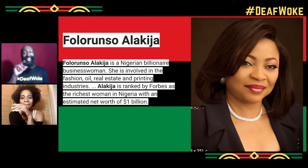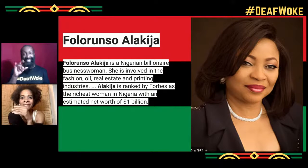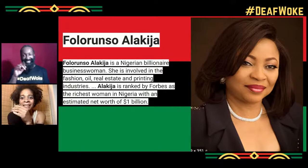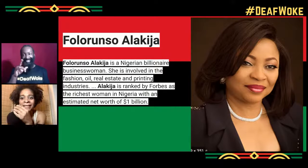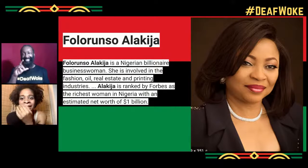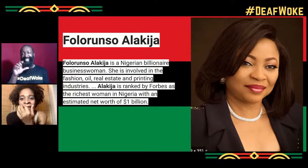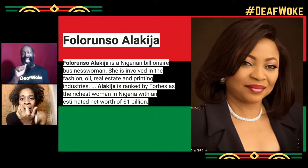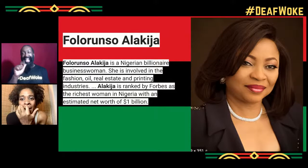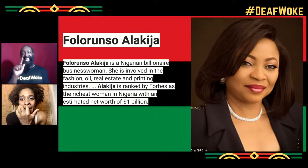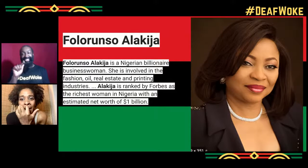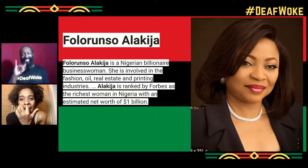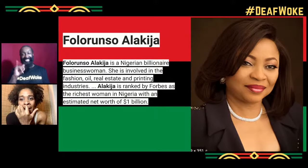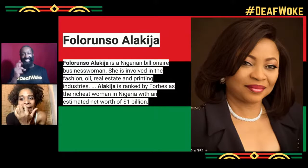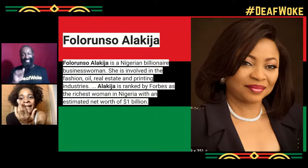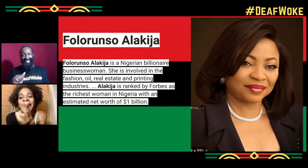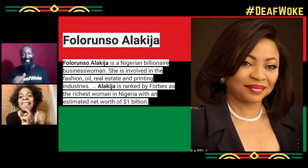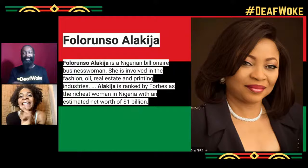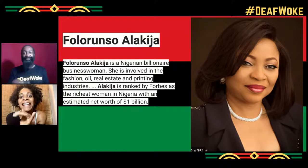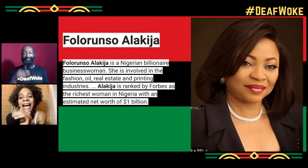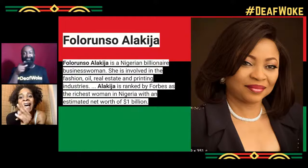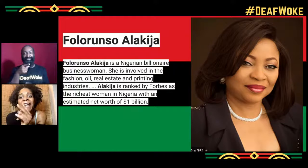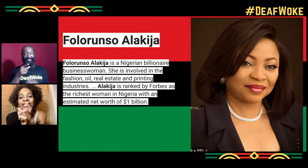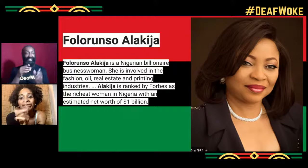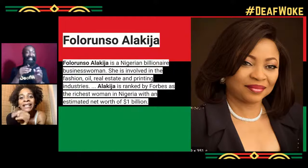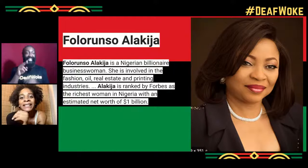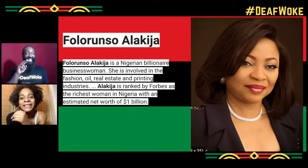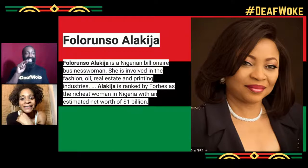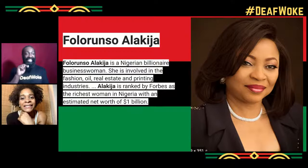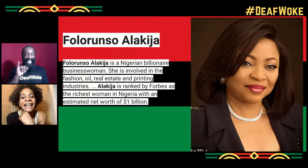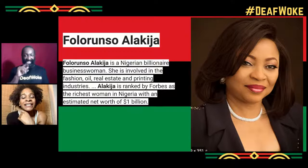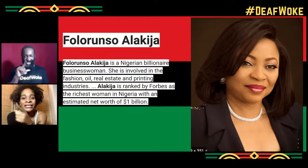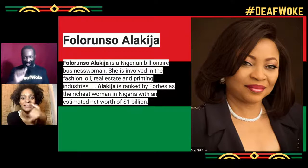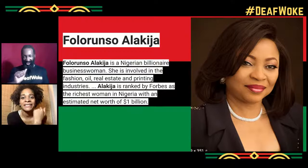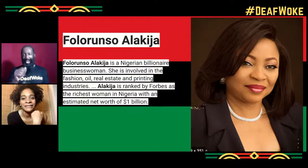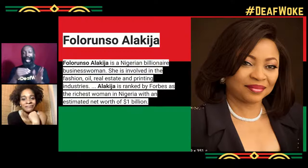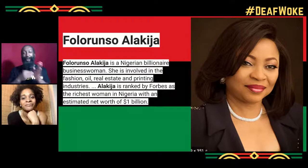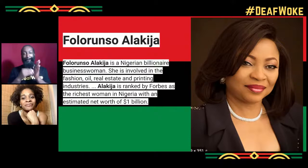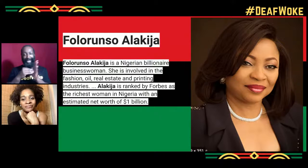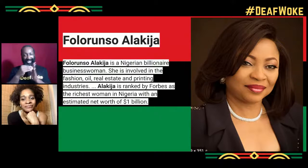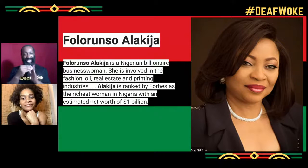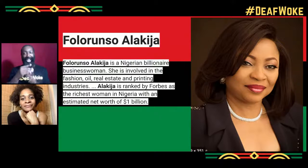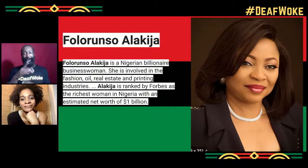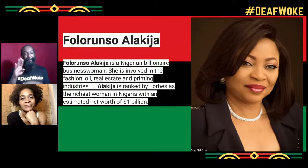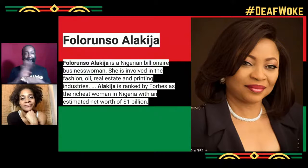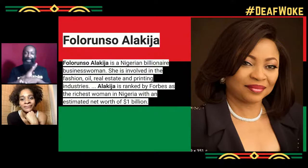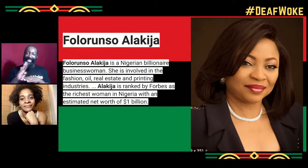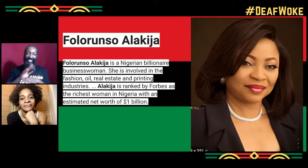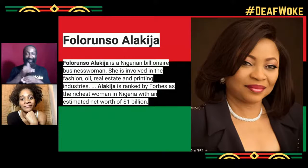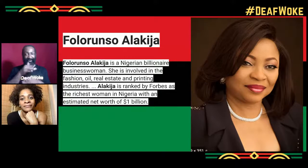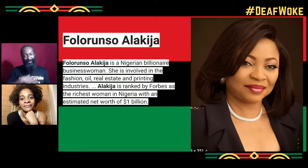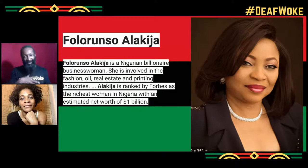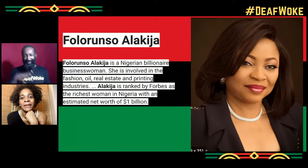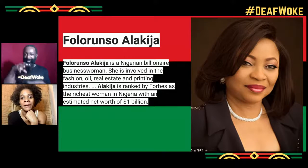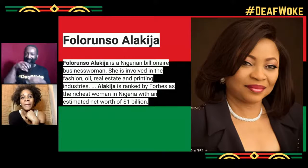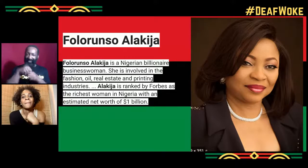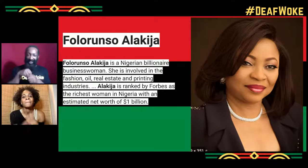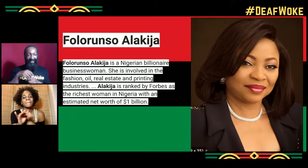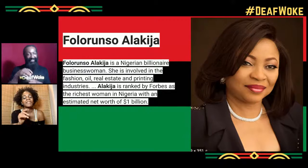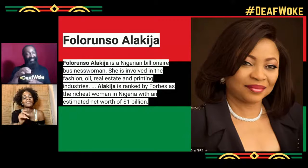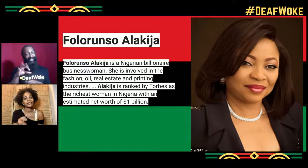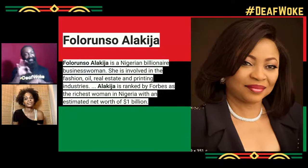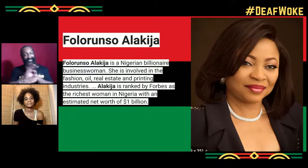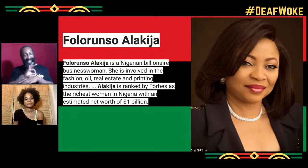I did not remember her name. Her first name is on the screen as interpreter